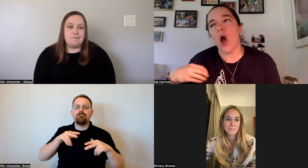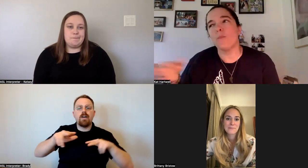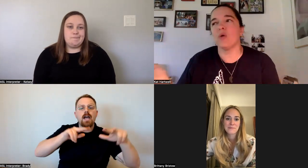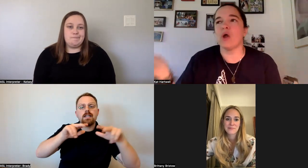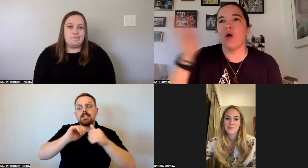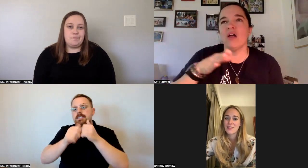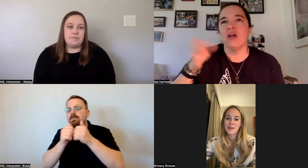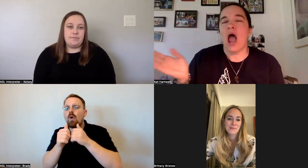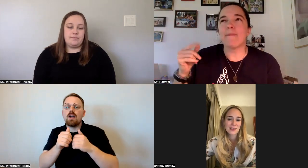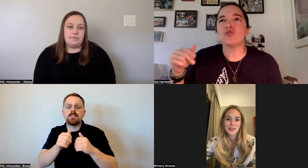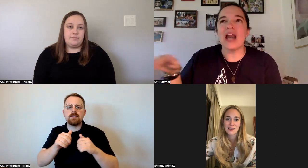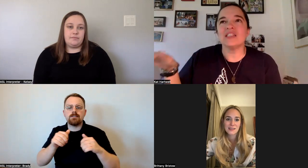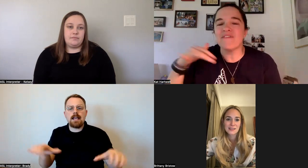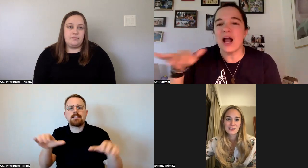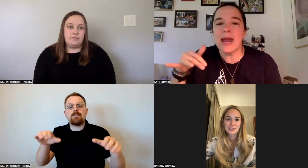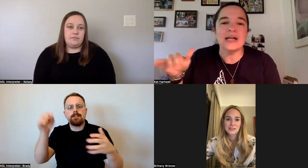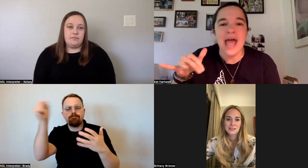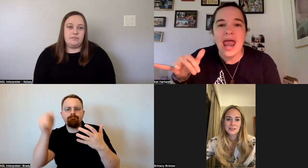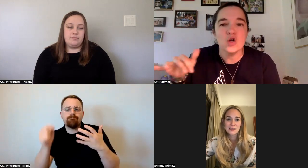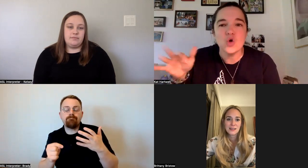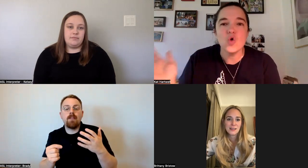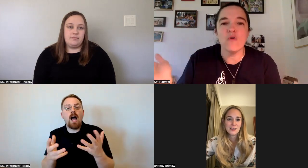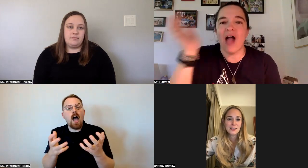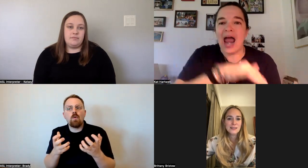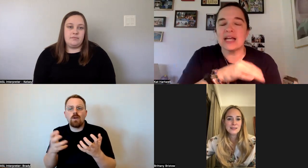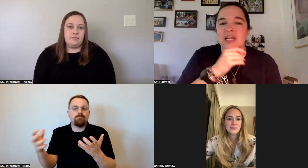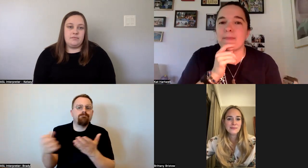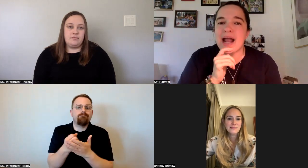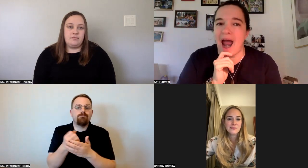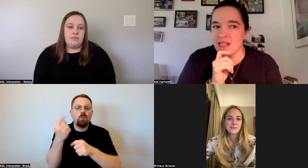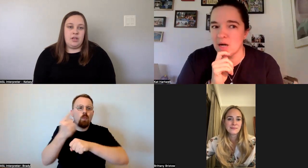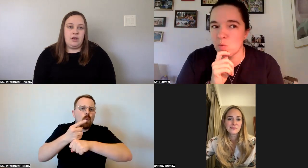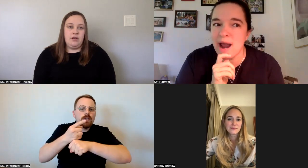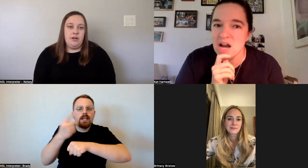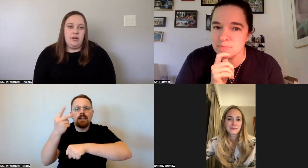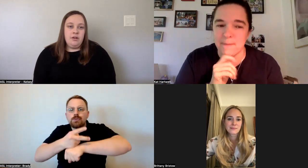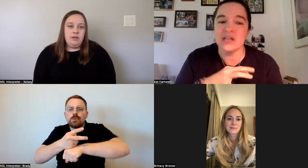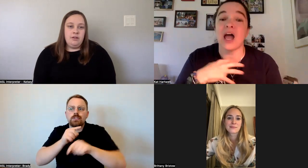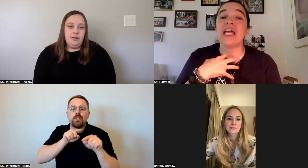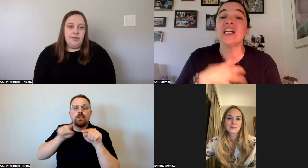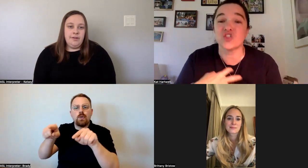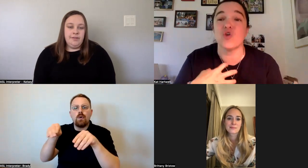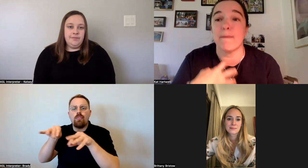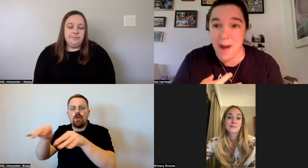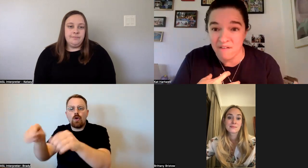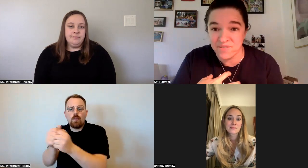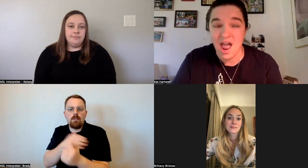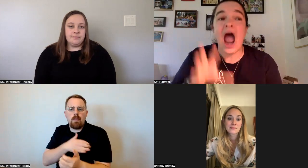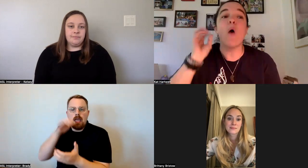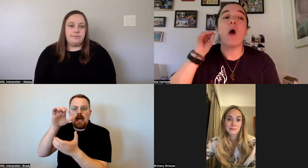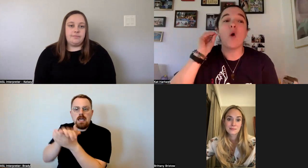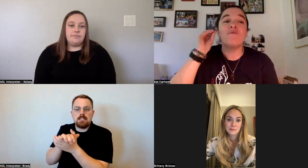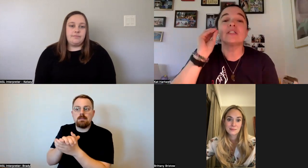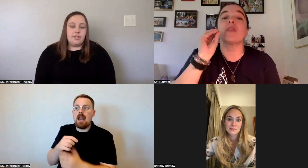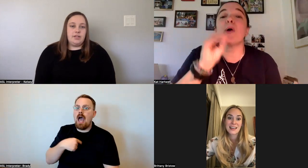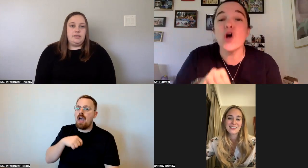thought. I was hoping I'm gonna try to see if I can make a day or two fly to the Big Island with my husband because I'm a history buff.